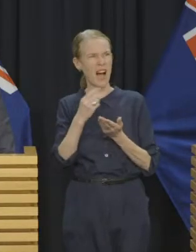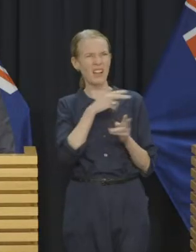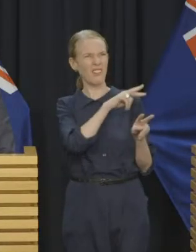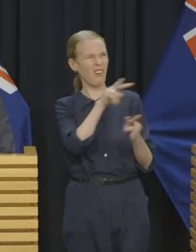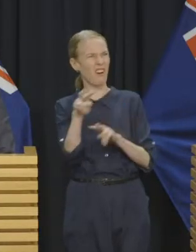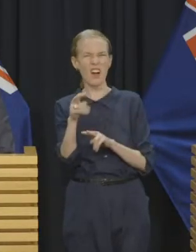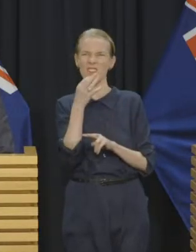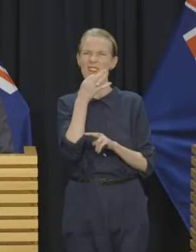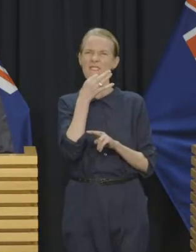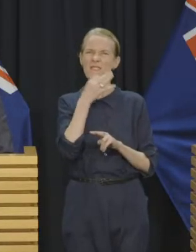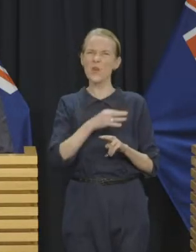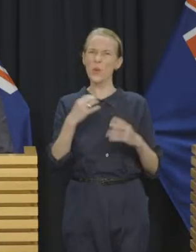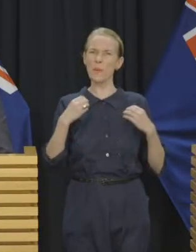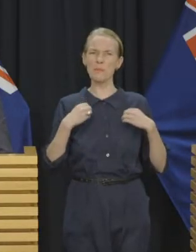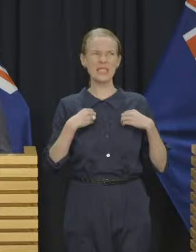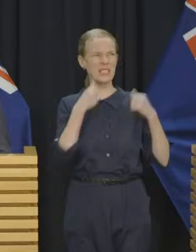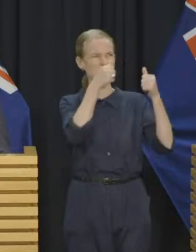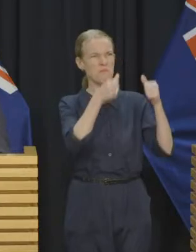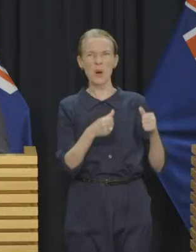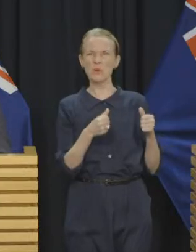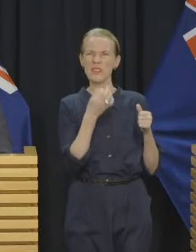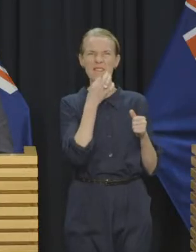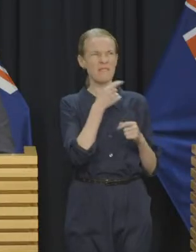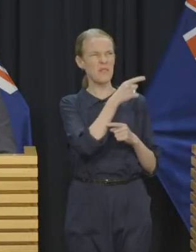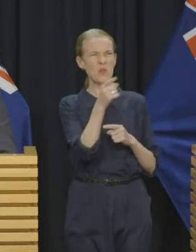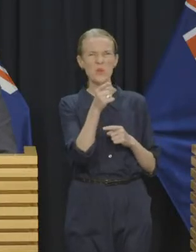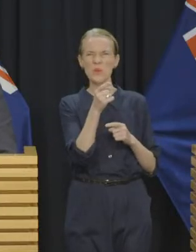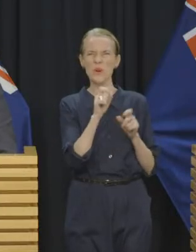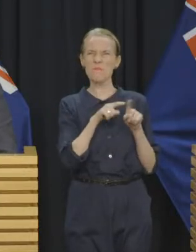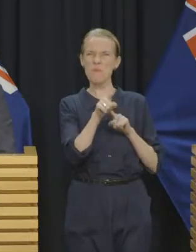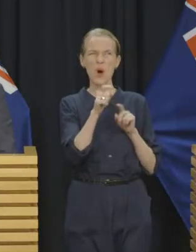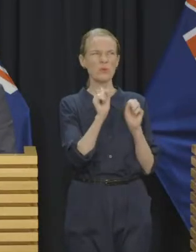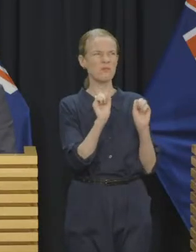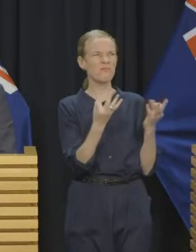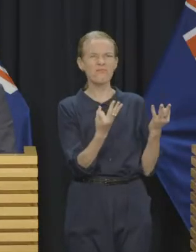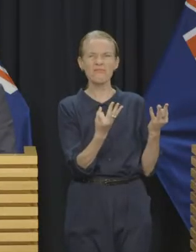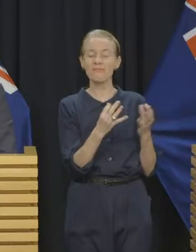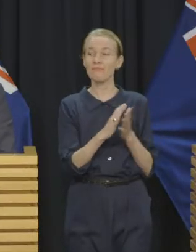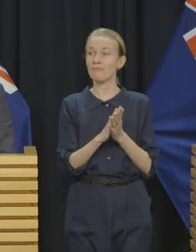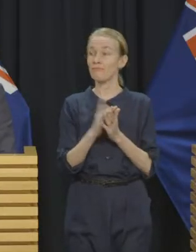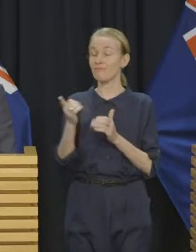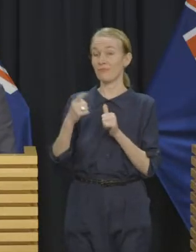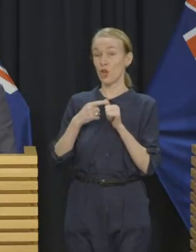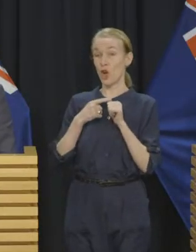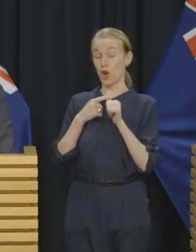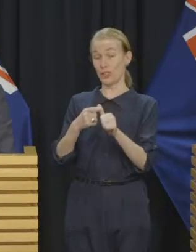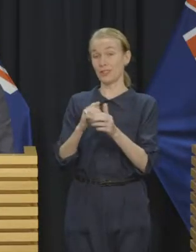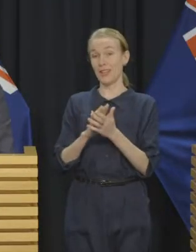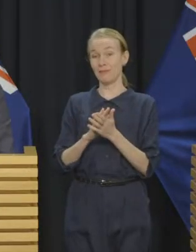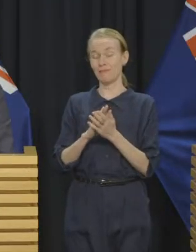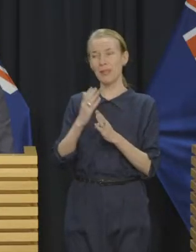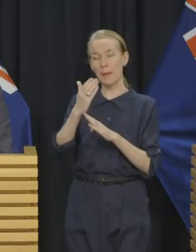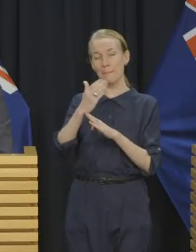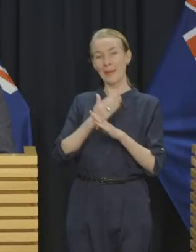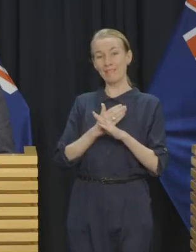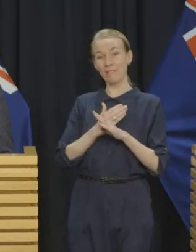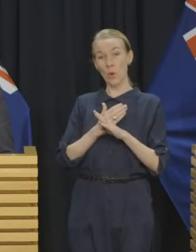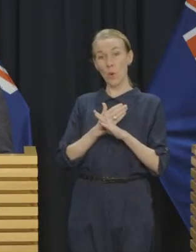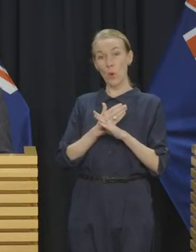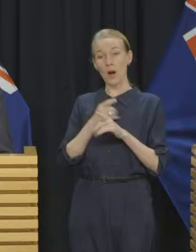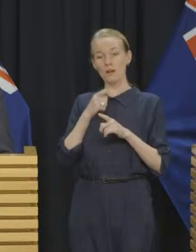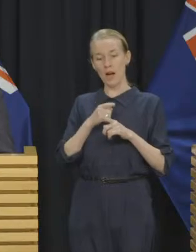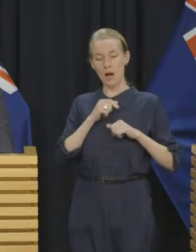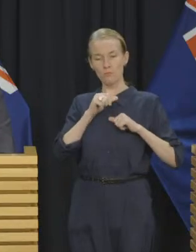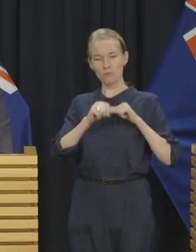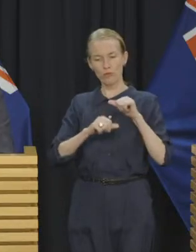businesses creating more posters? I think, as Dr. Bloomfield mentioned before, earlier on in the piece, it was more difficult to create posters, and I think some people may have